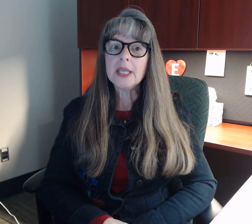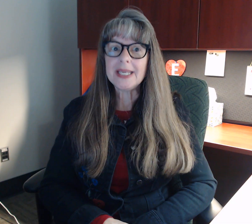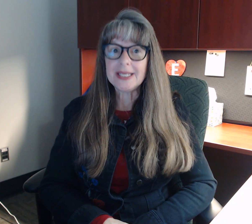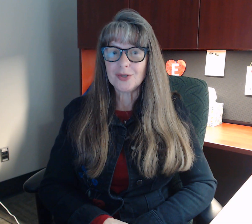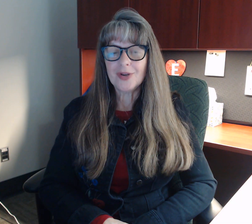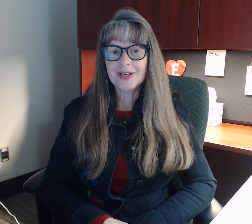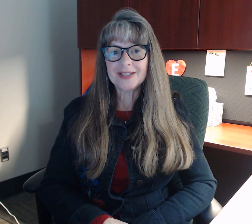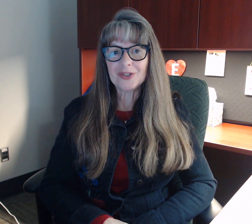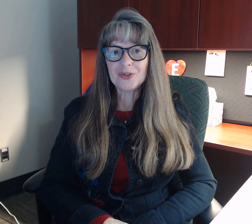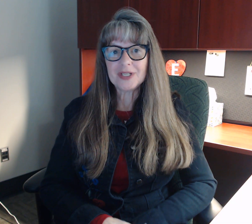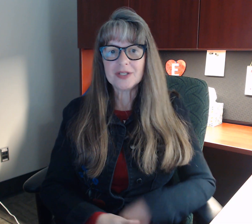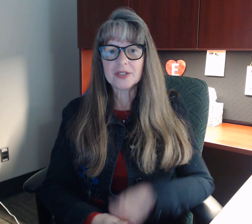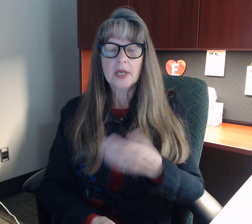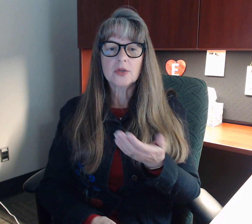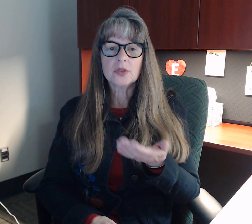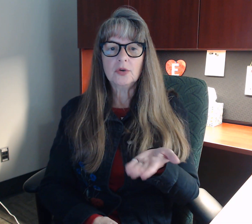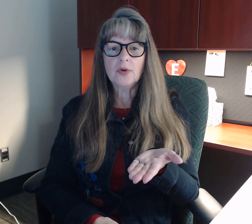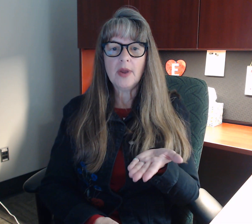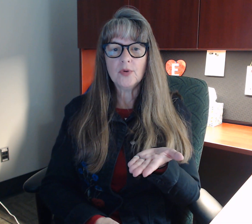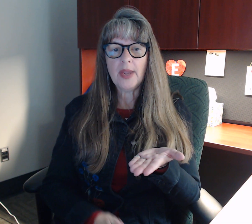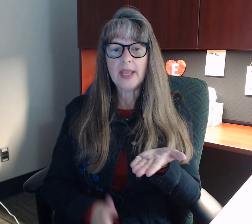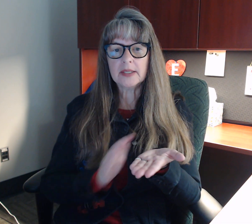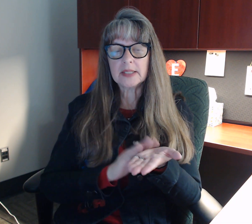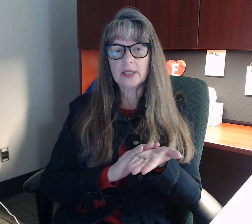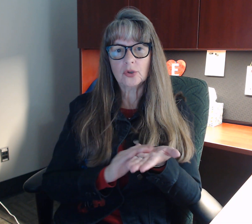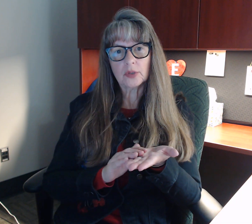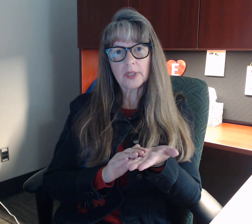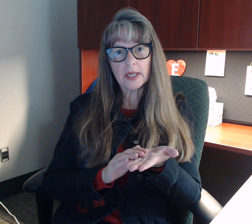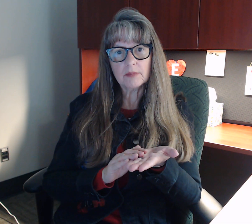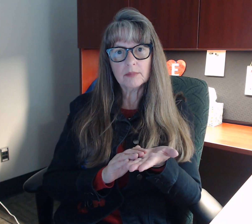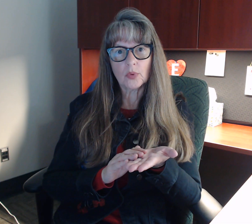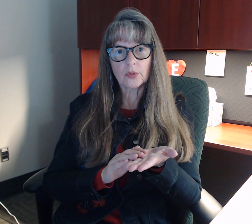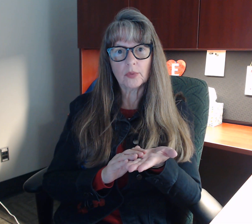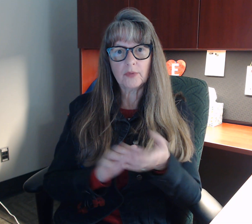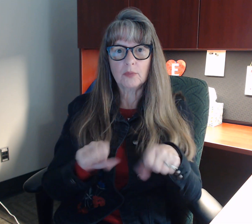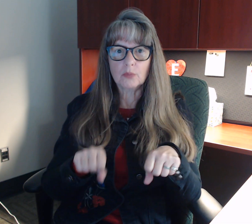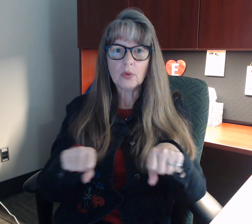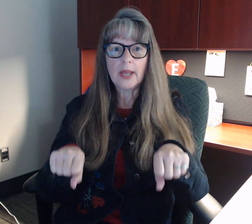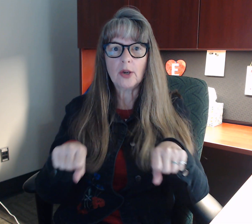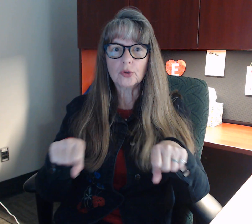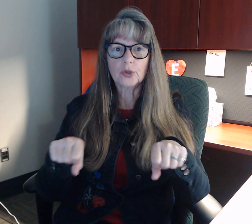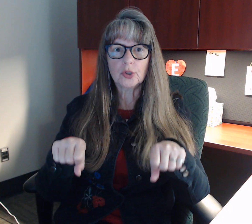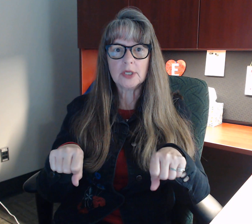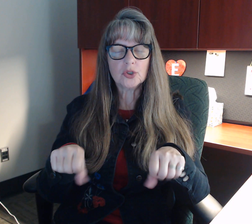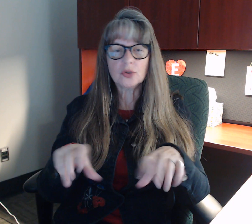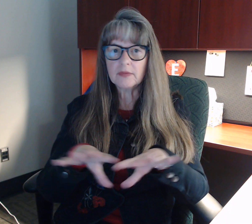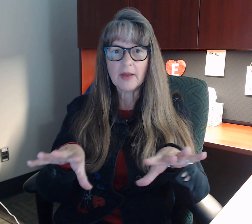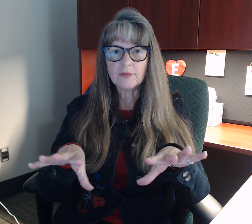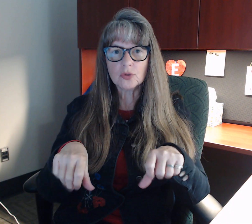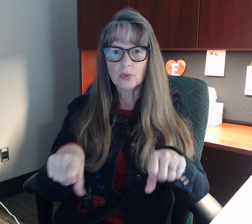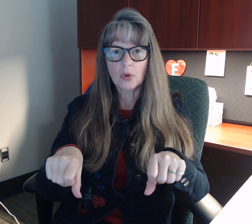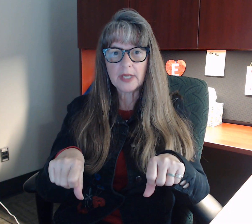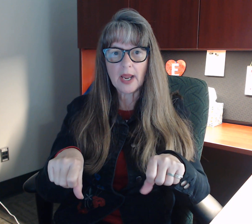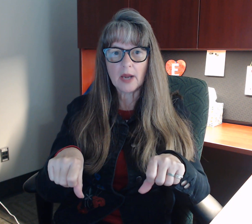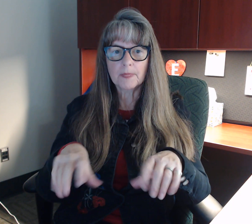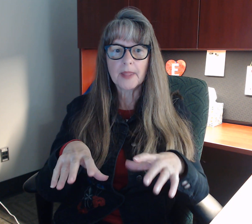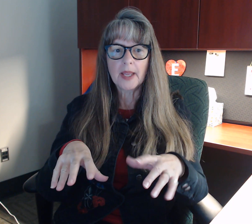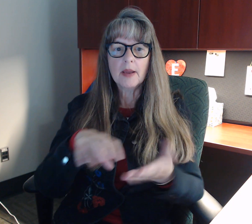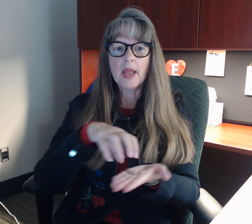Cookies. Who doesn't like the cookies? So you have your hand. It's like your cutting board or whatever. You roll out all your cookies. You don't even have to do rolling out. And